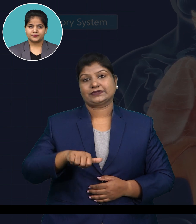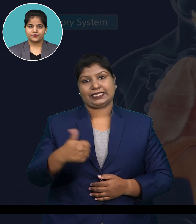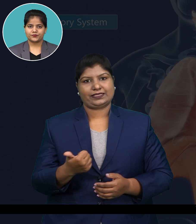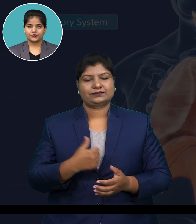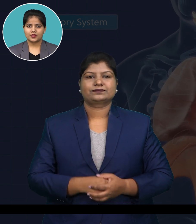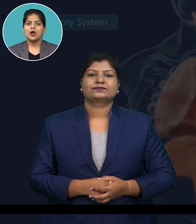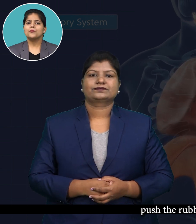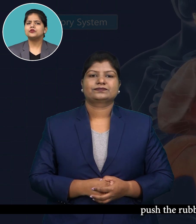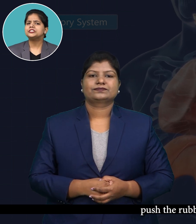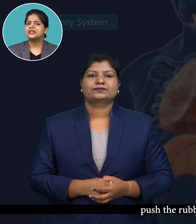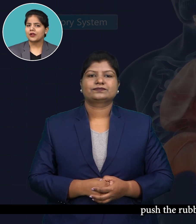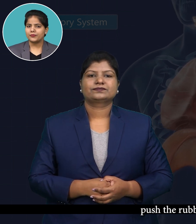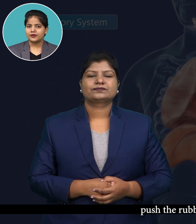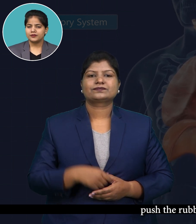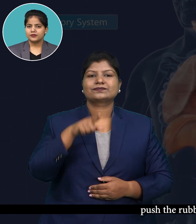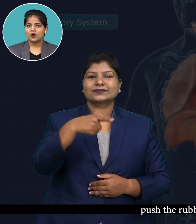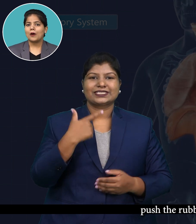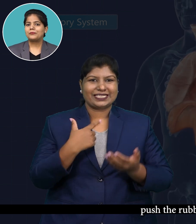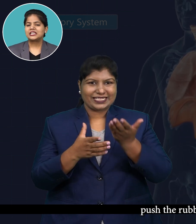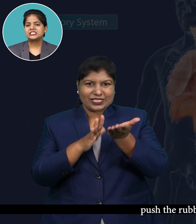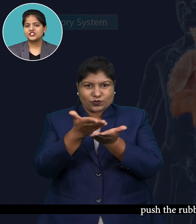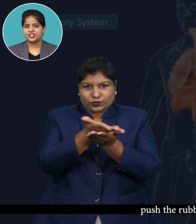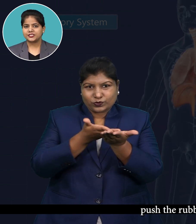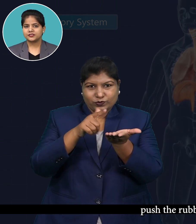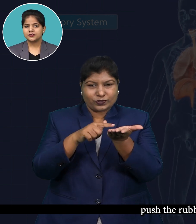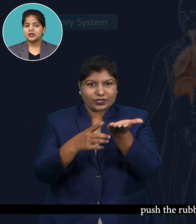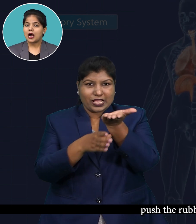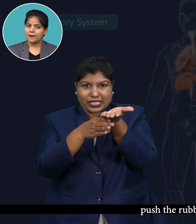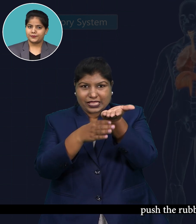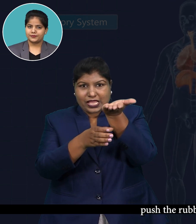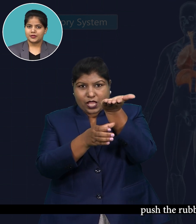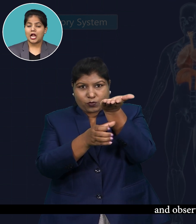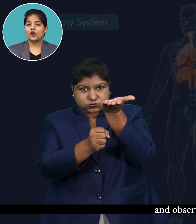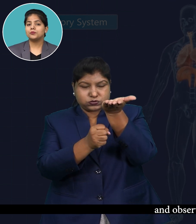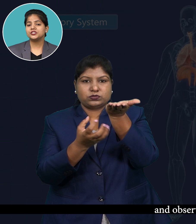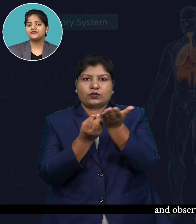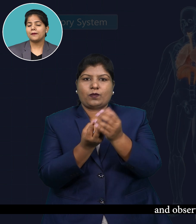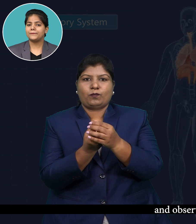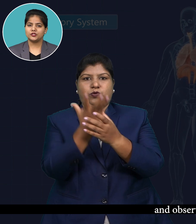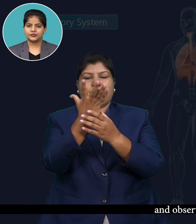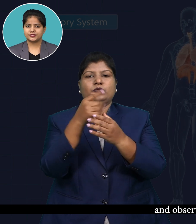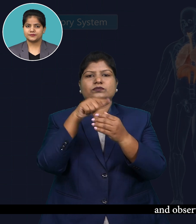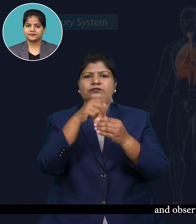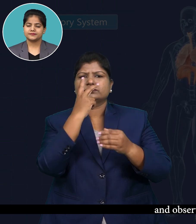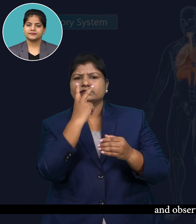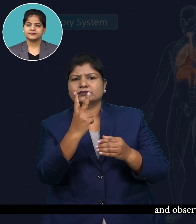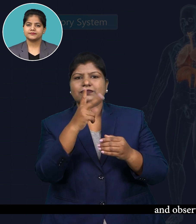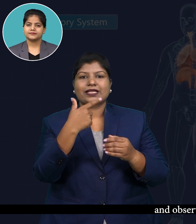Next, push the rubber or plastic sheet up and observe the